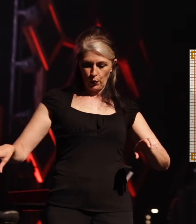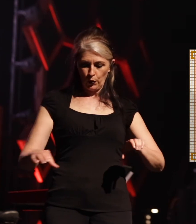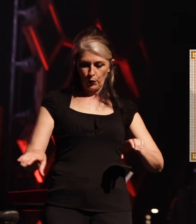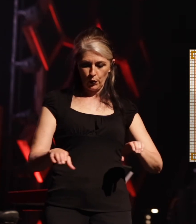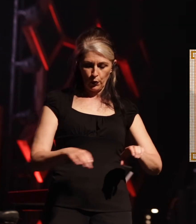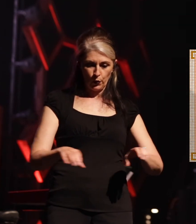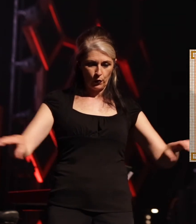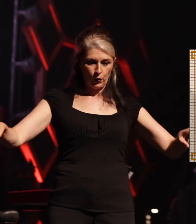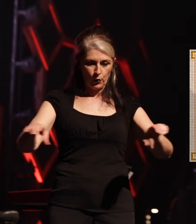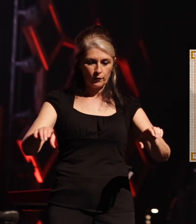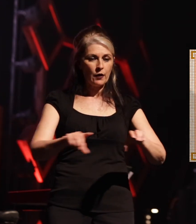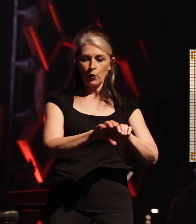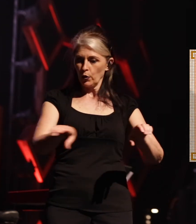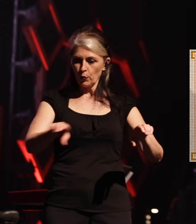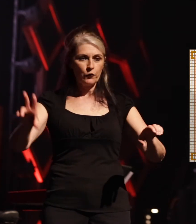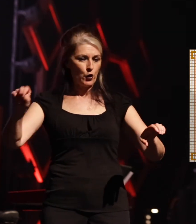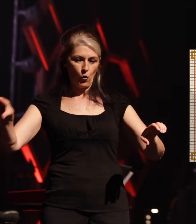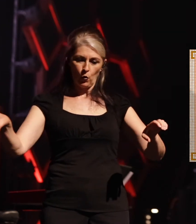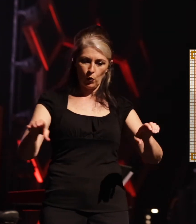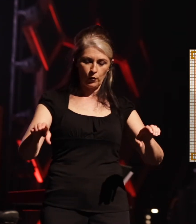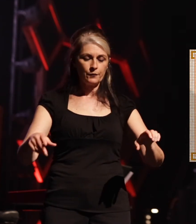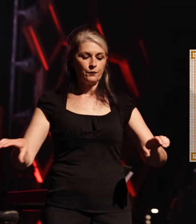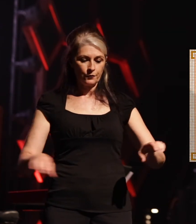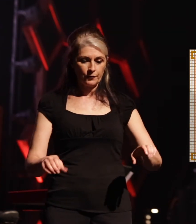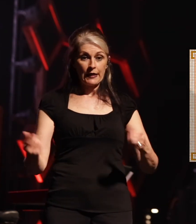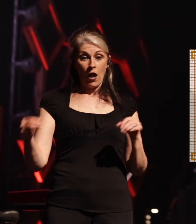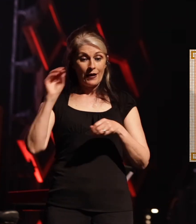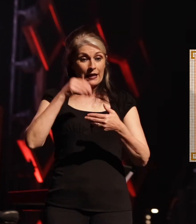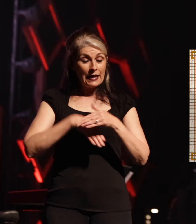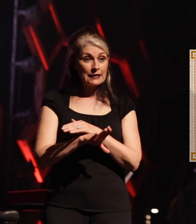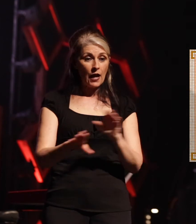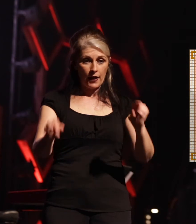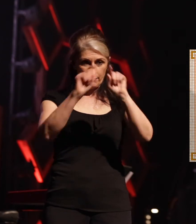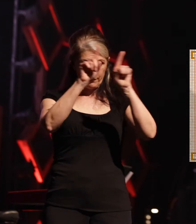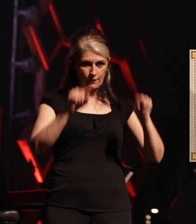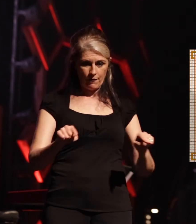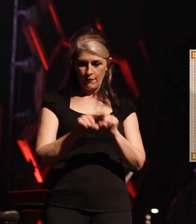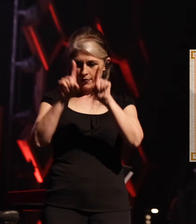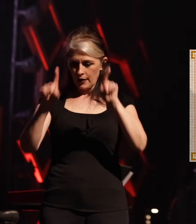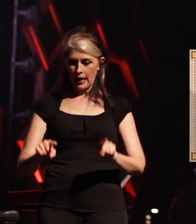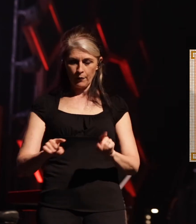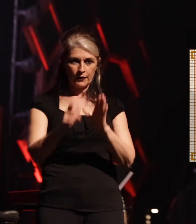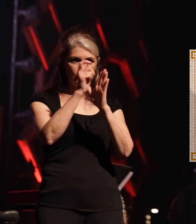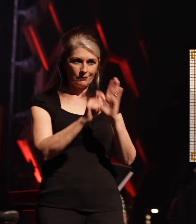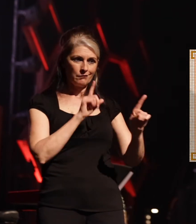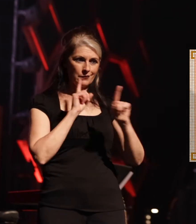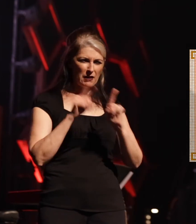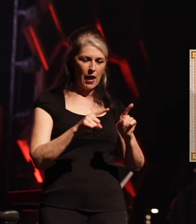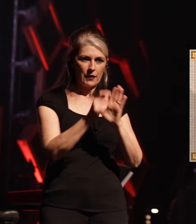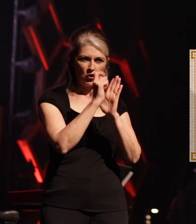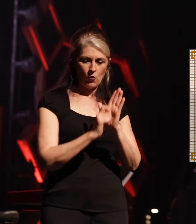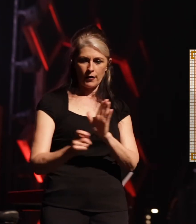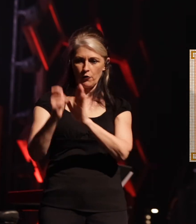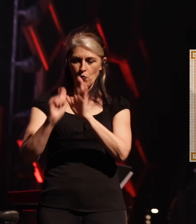removed. Then put in the ark the tablets of the covenant law, which I will give you, the Ten Commandments. It goes on to say, make an